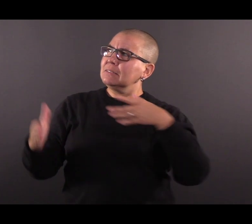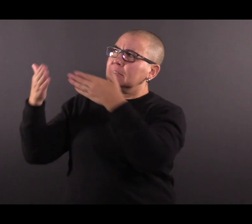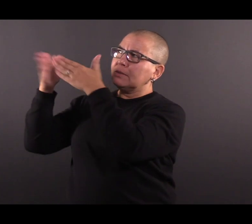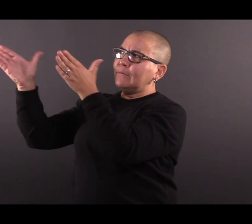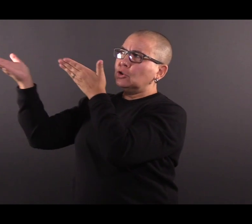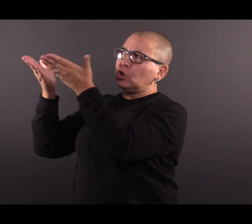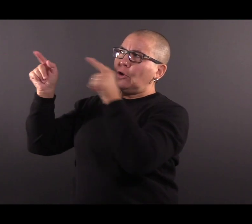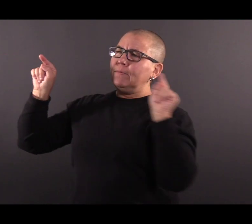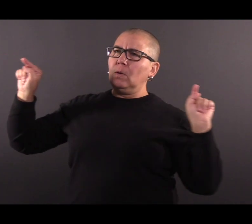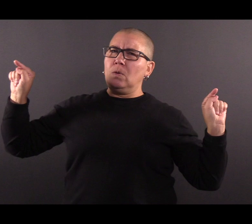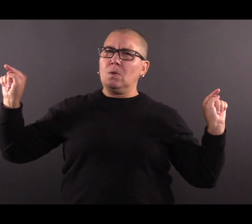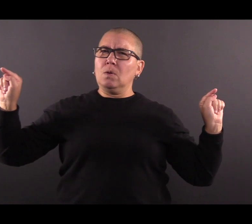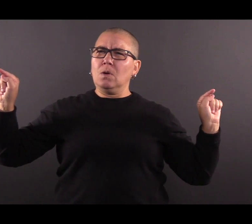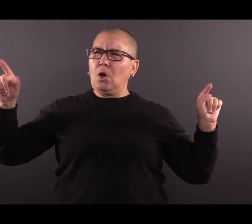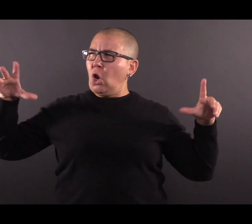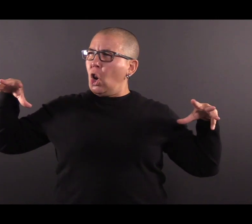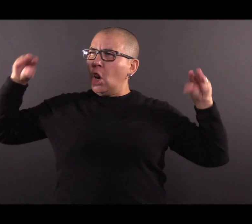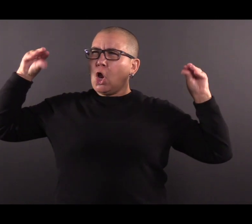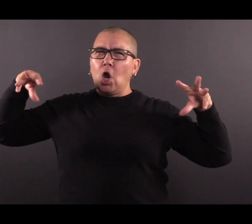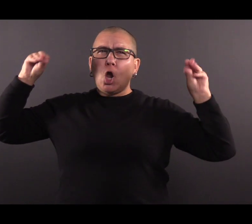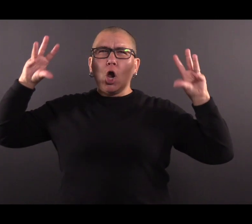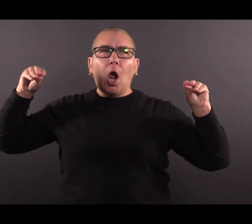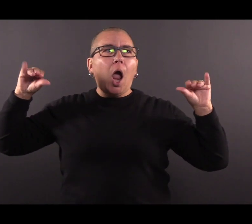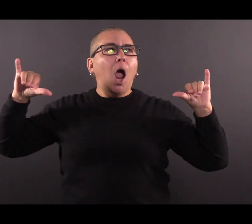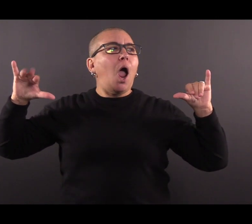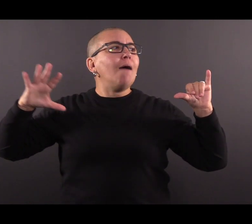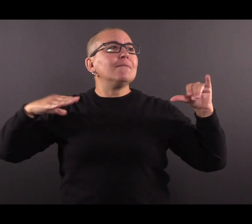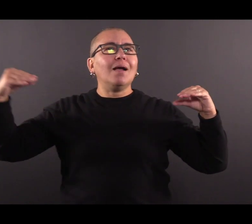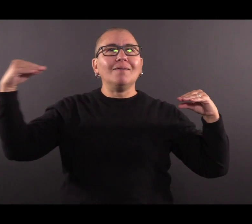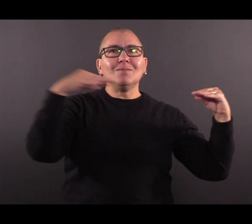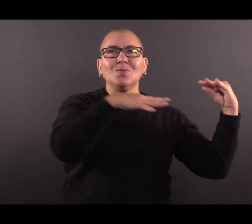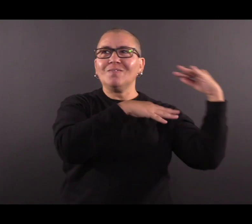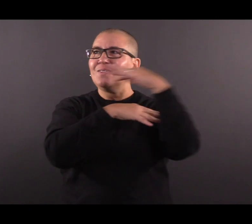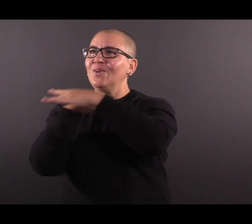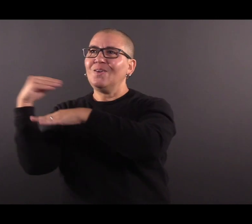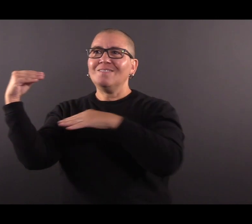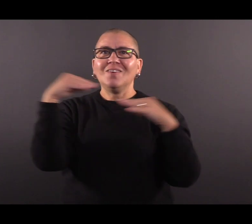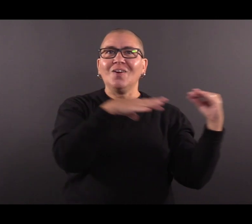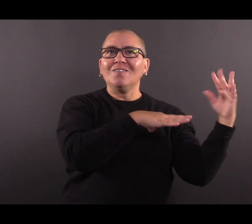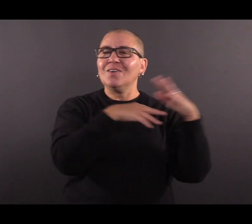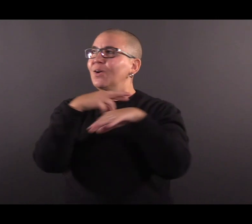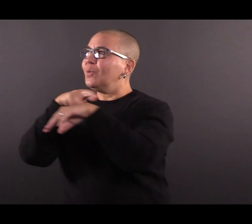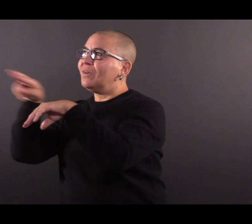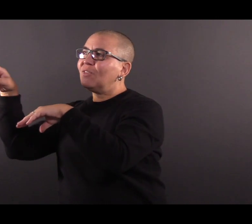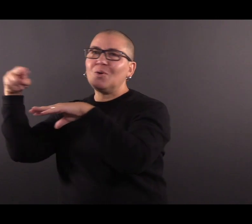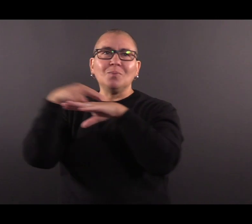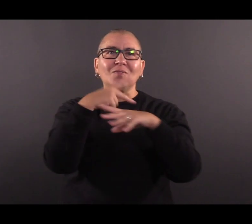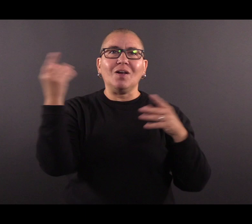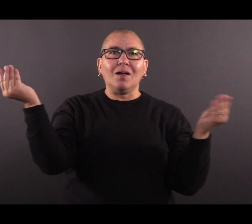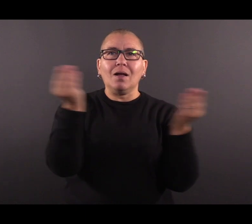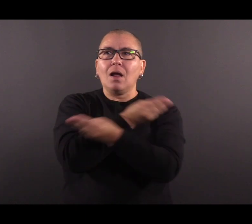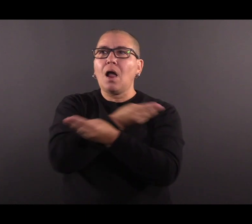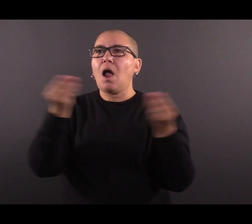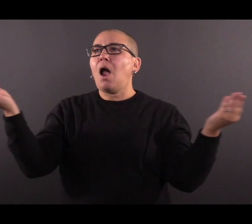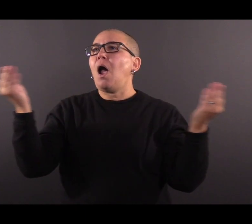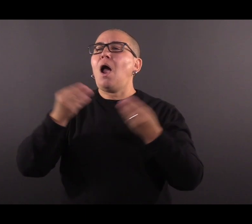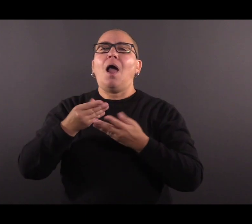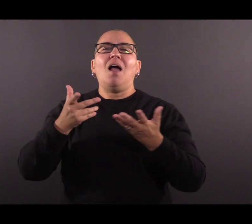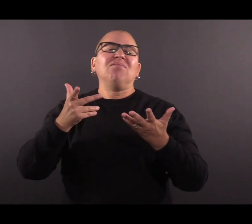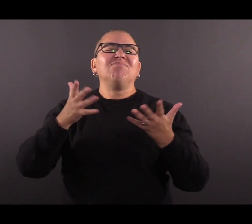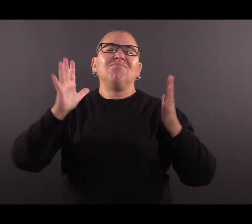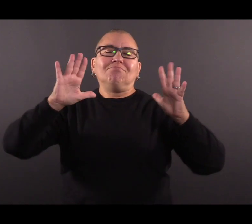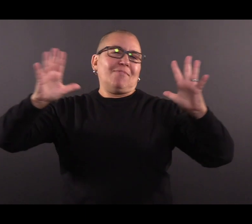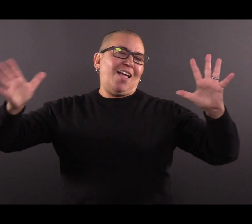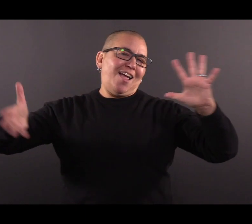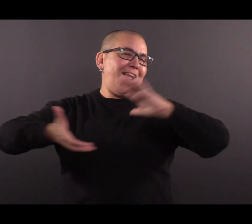between VSPs and mainstream service providers facilitates learning about each other's services that can lead to development